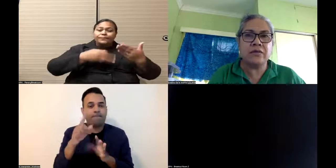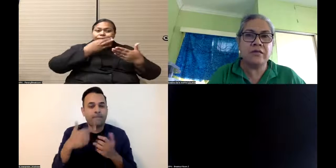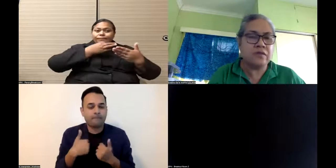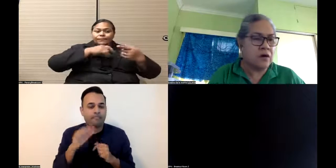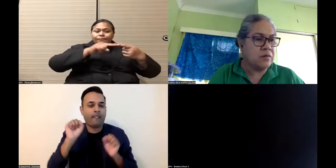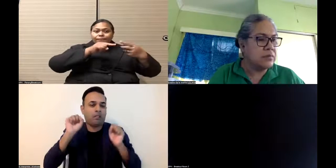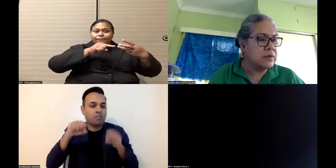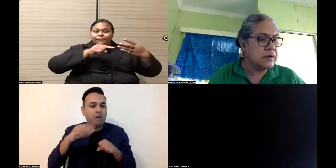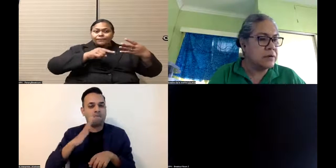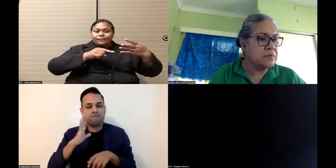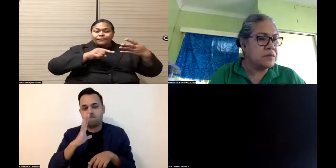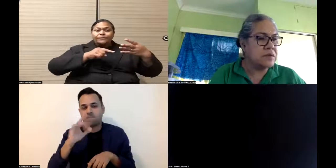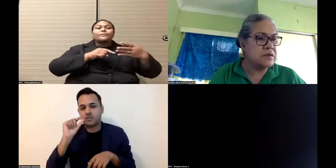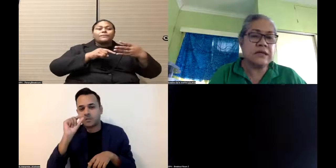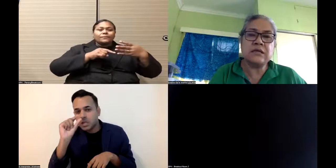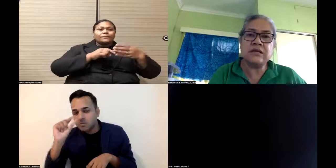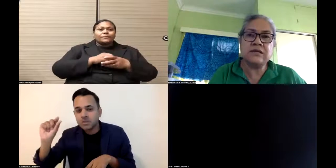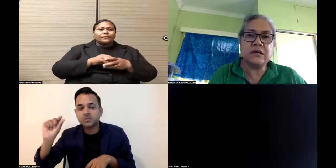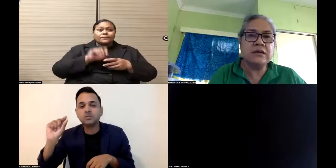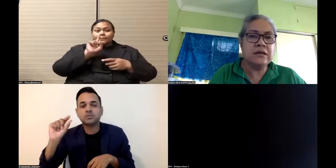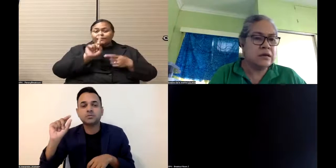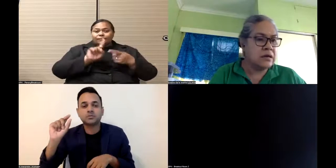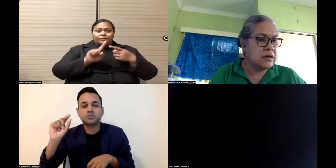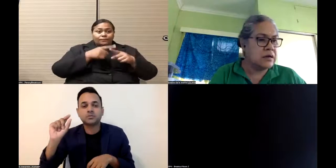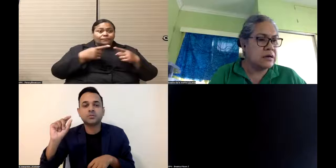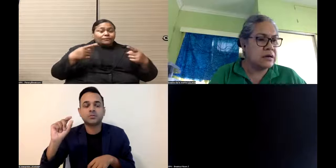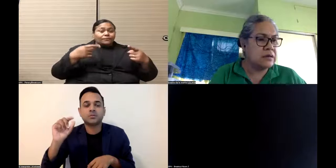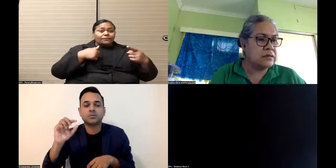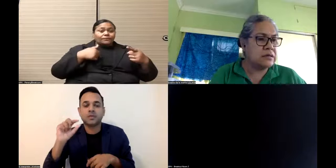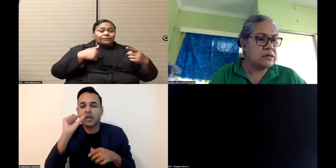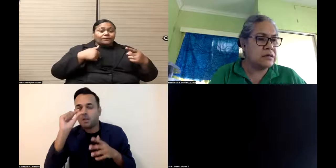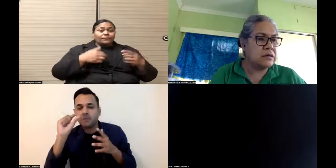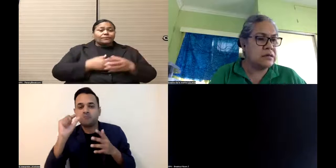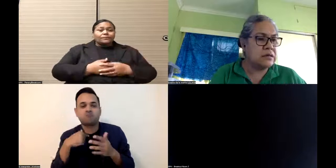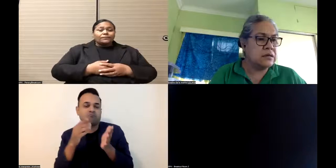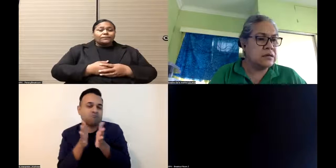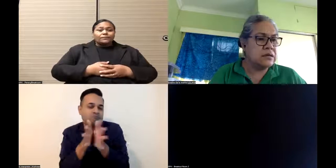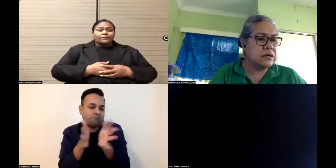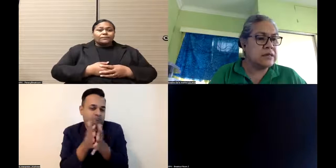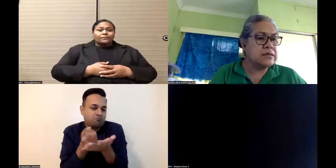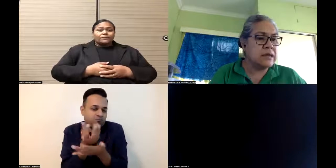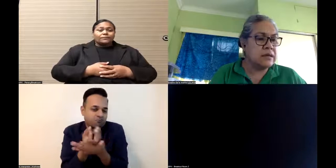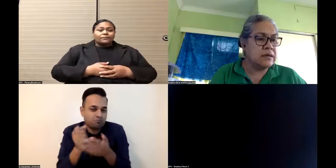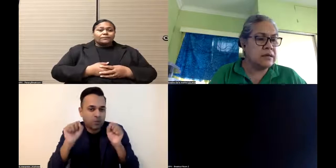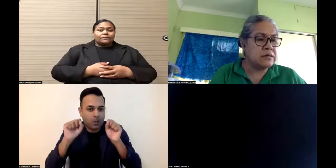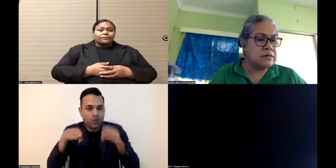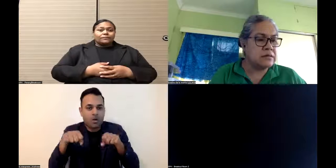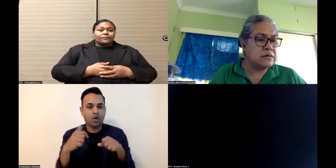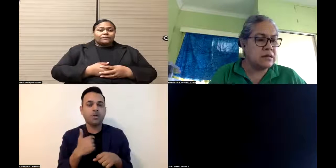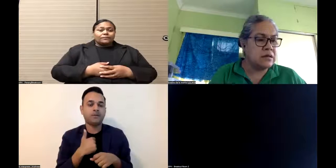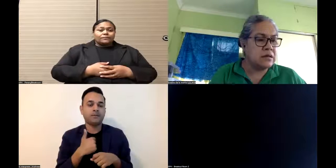stand out from setting the scene is the understanding